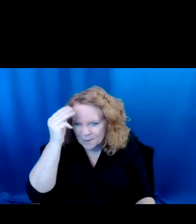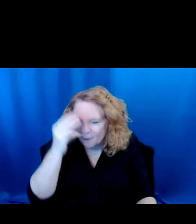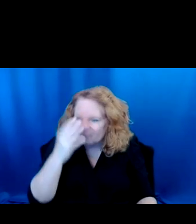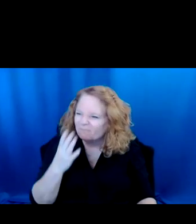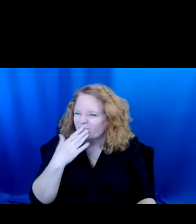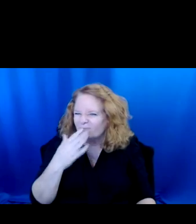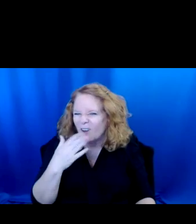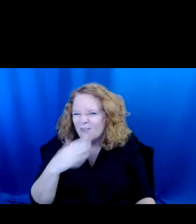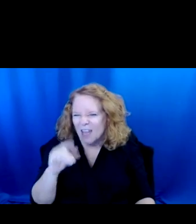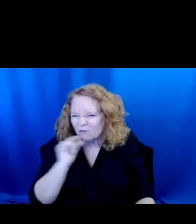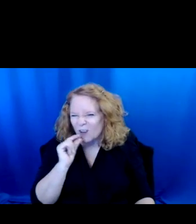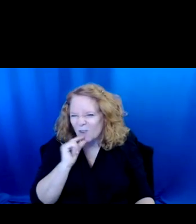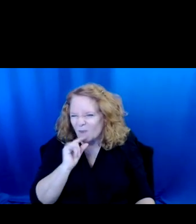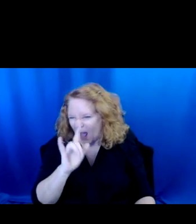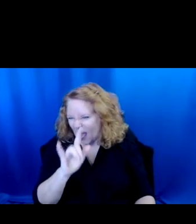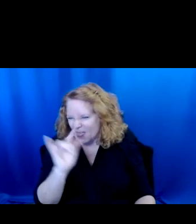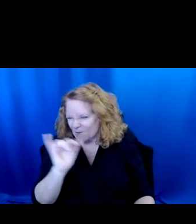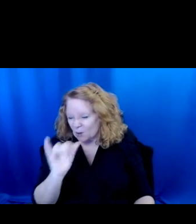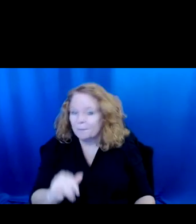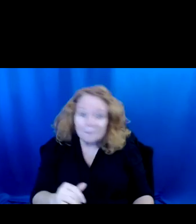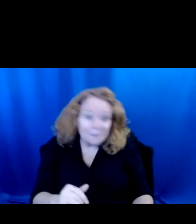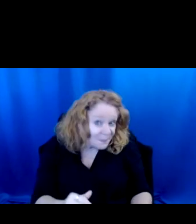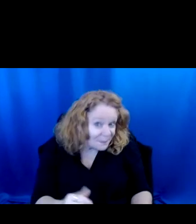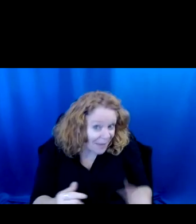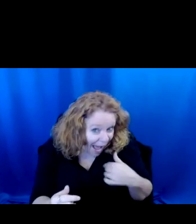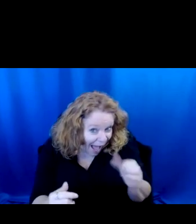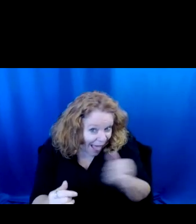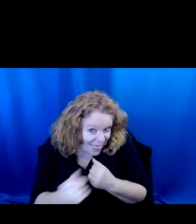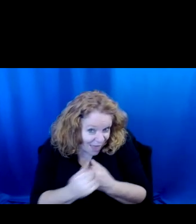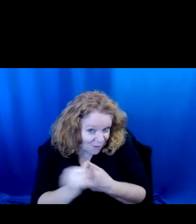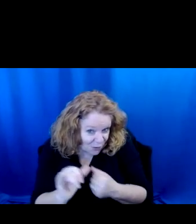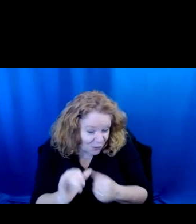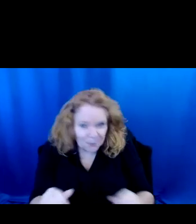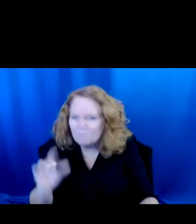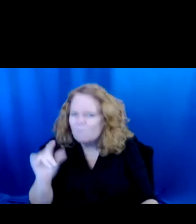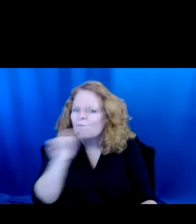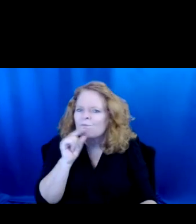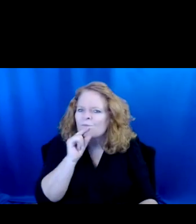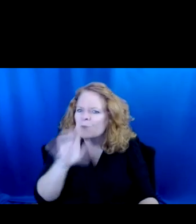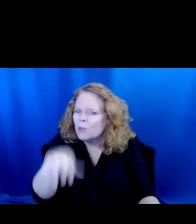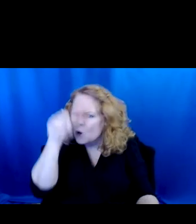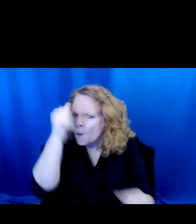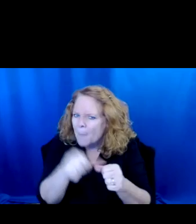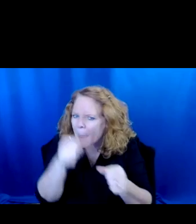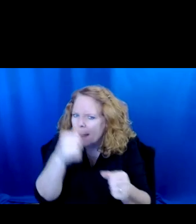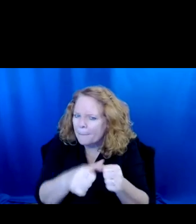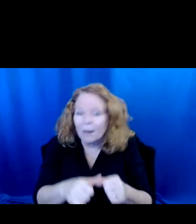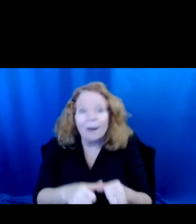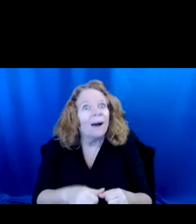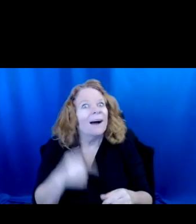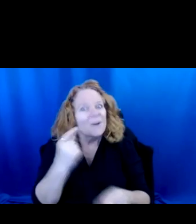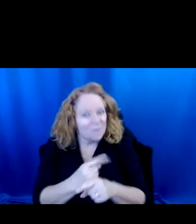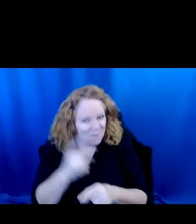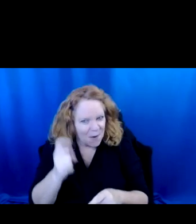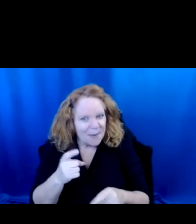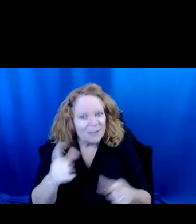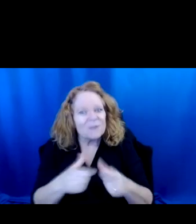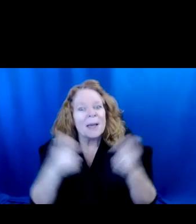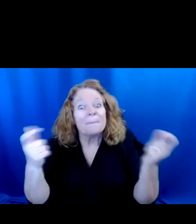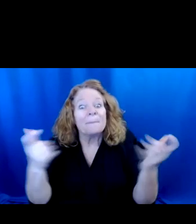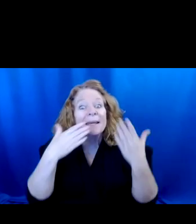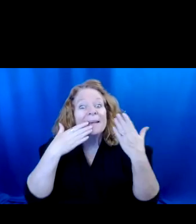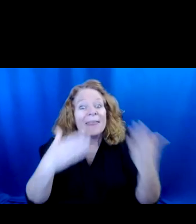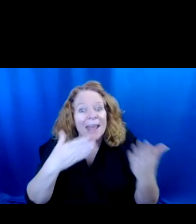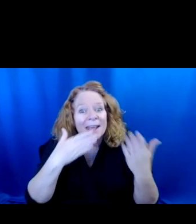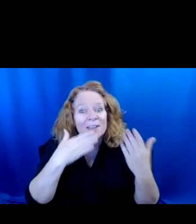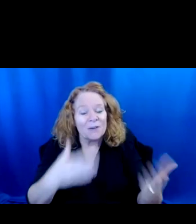Gwyn Gwyn. I love you. And I love you too. Gwyn, don't forget. Oh, we need to say a big thank you now, boys and girls. We've got your